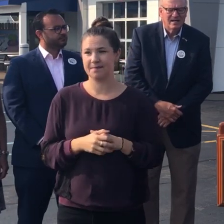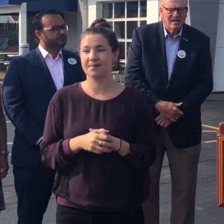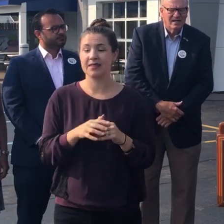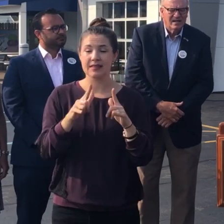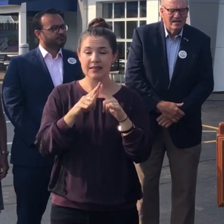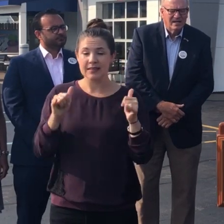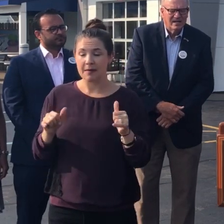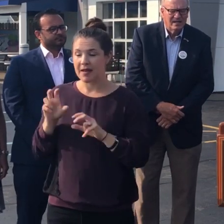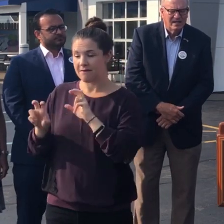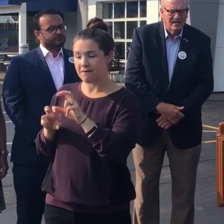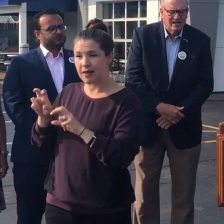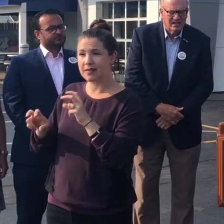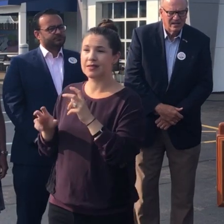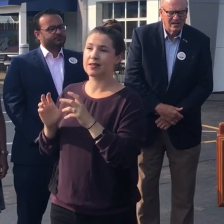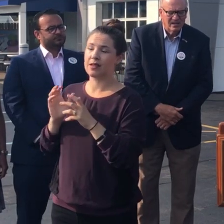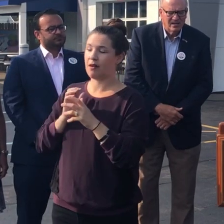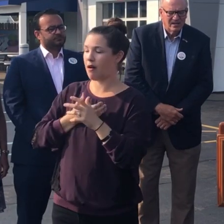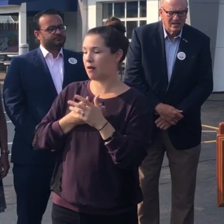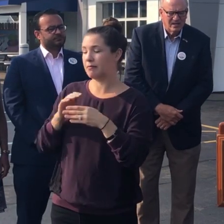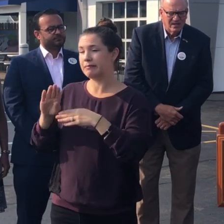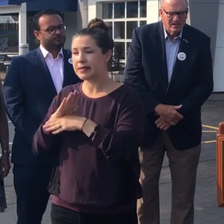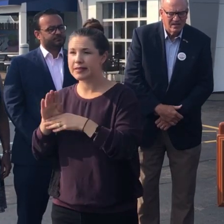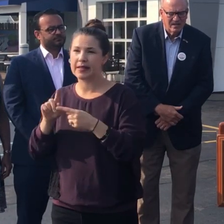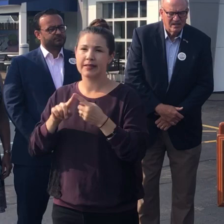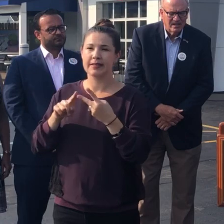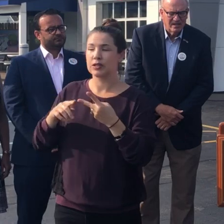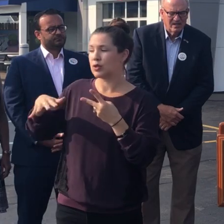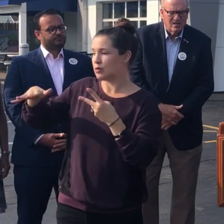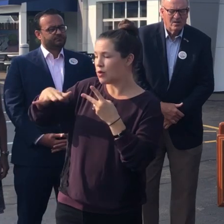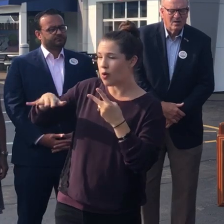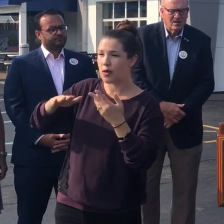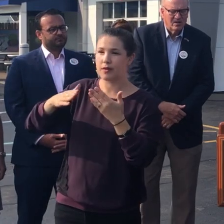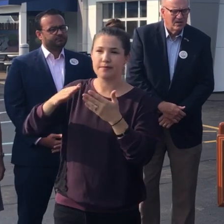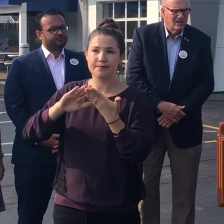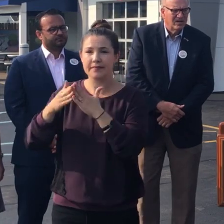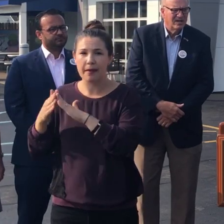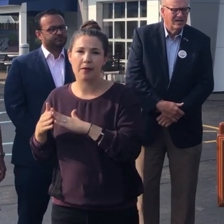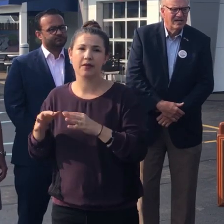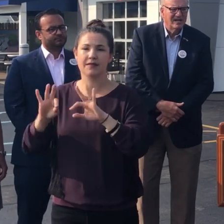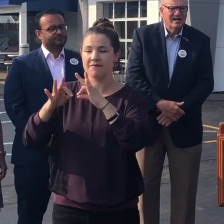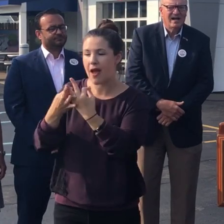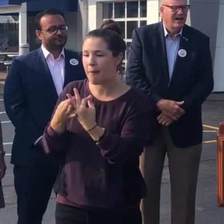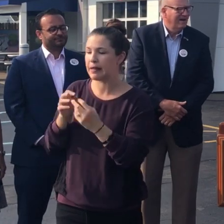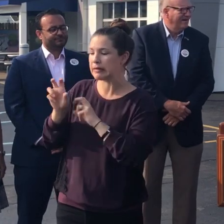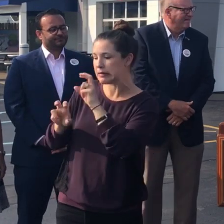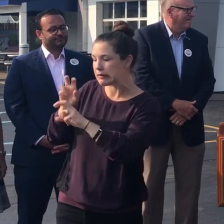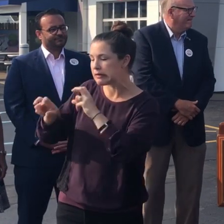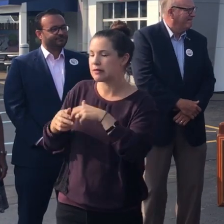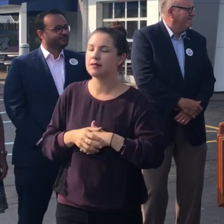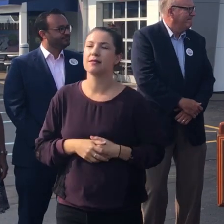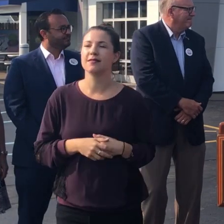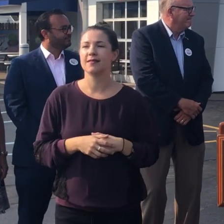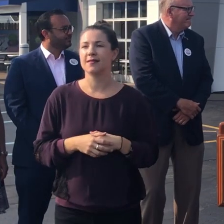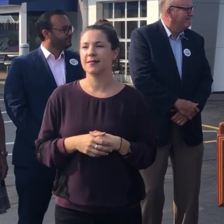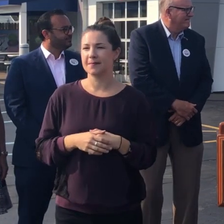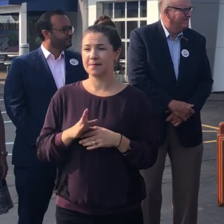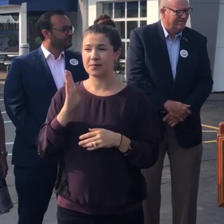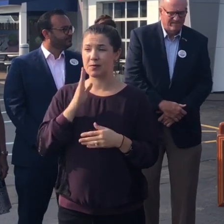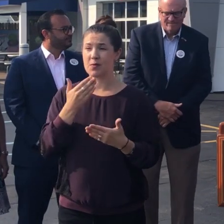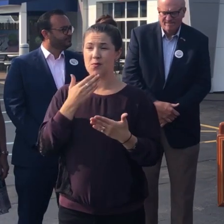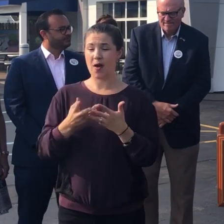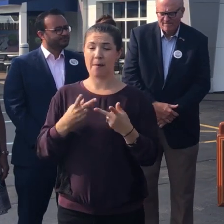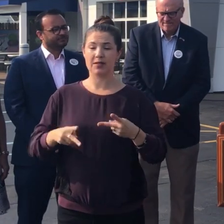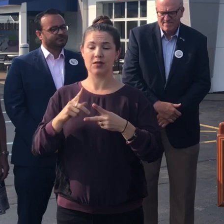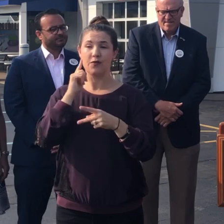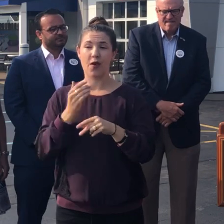investing in our commercial corridors, in our neighborhoods, and in our families. This is how we will ensure that we are well positioned for